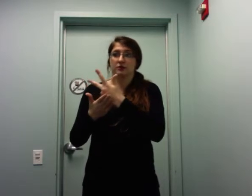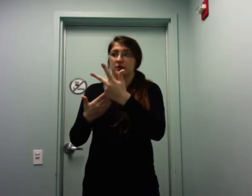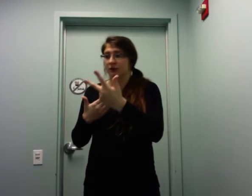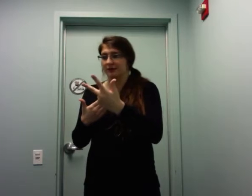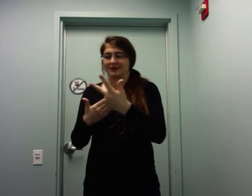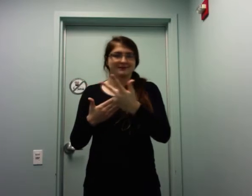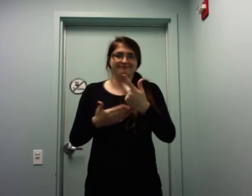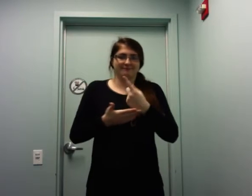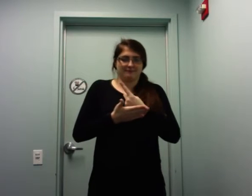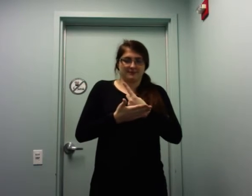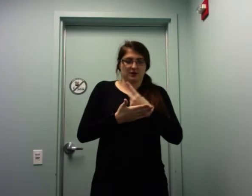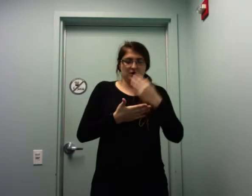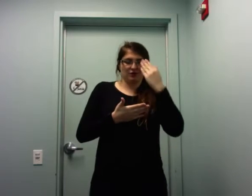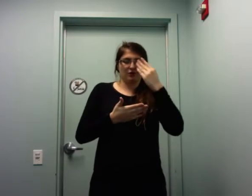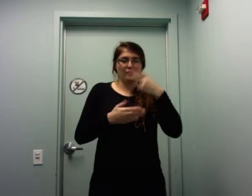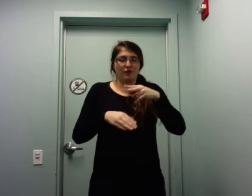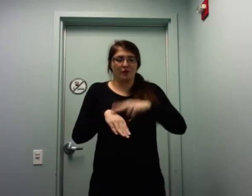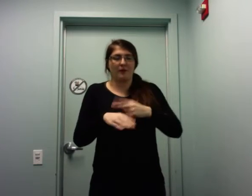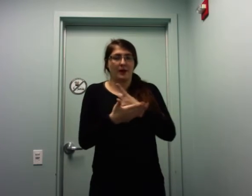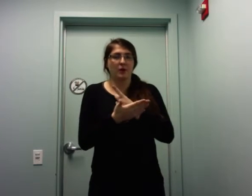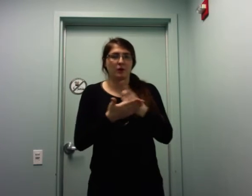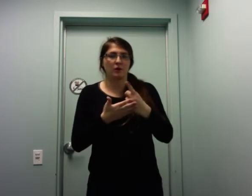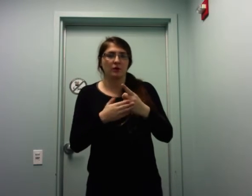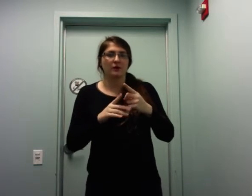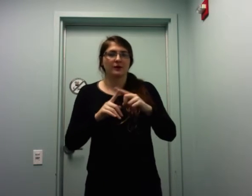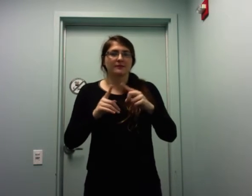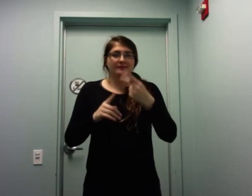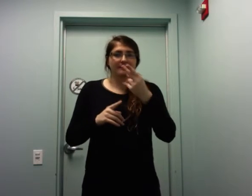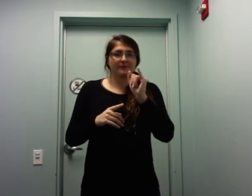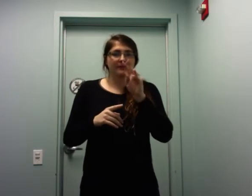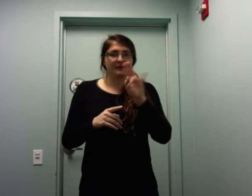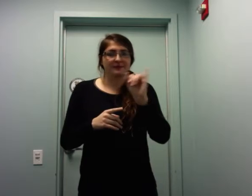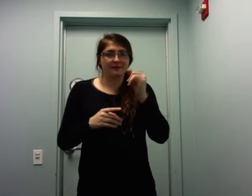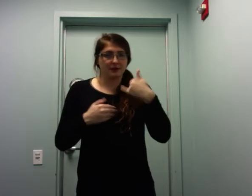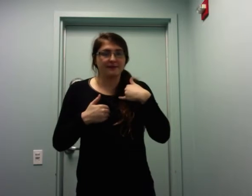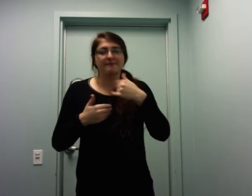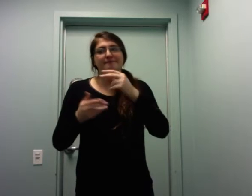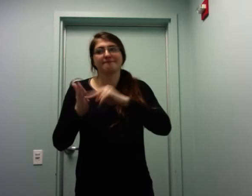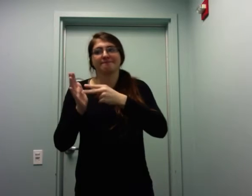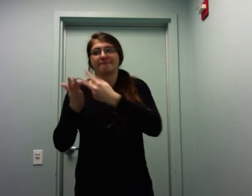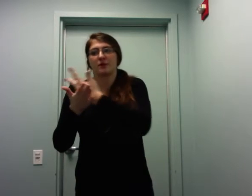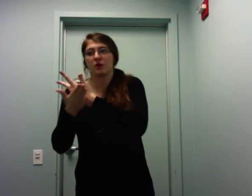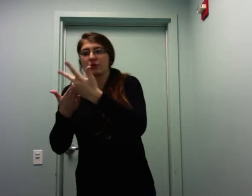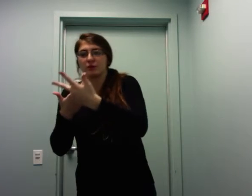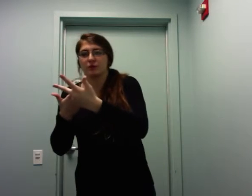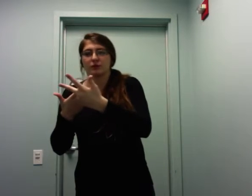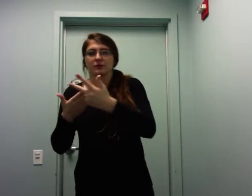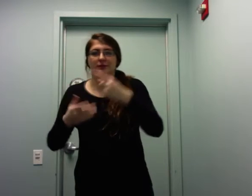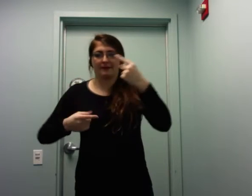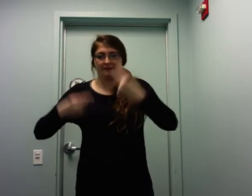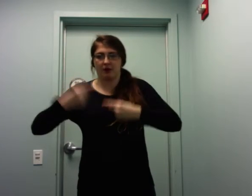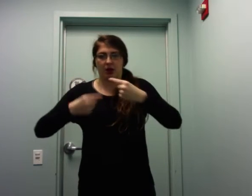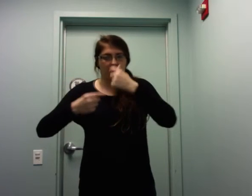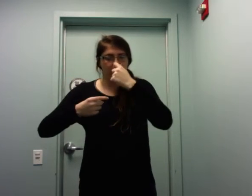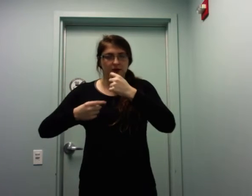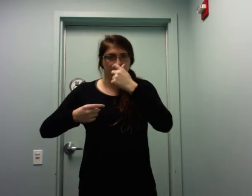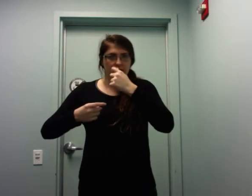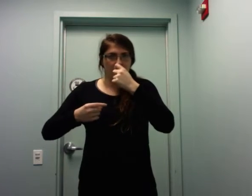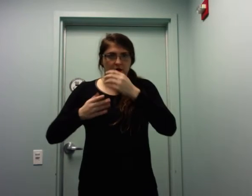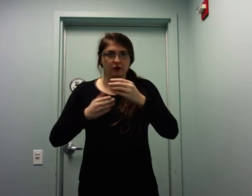early symptoms of one of those opportunistic infections. After this, the person develops AIDS. Their immune